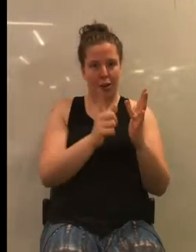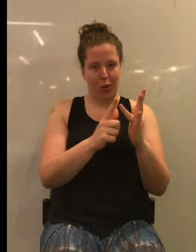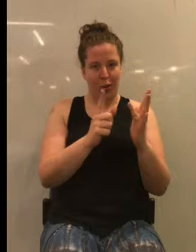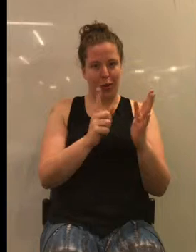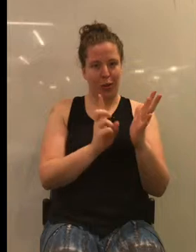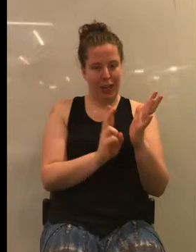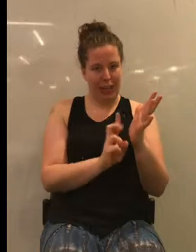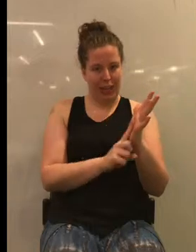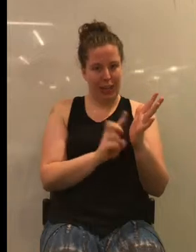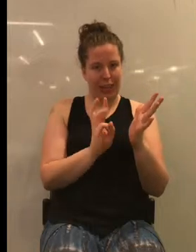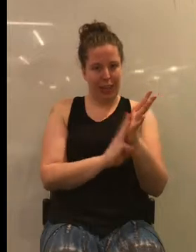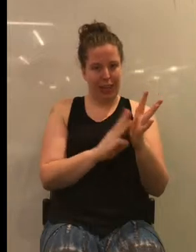H-O-L-M-E.